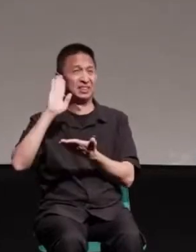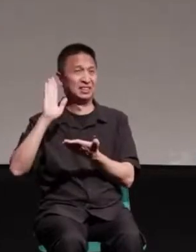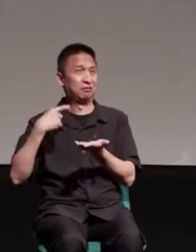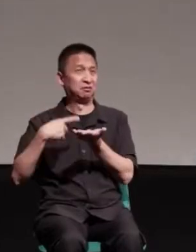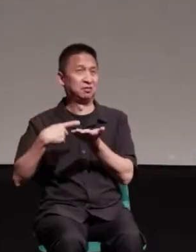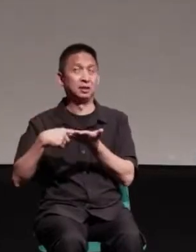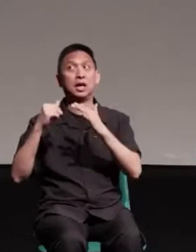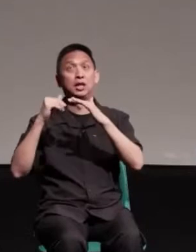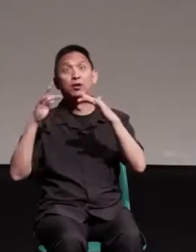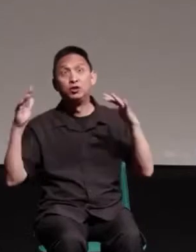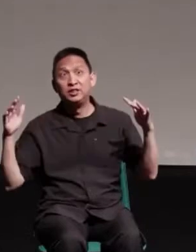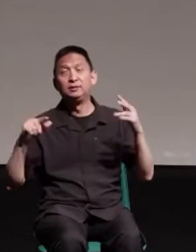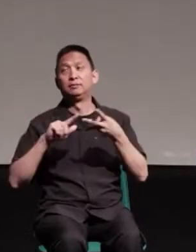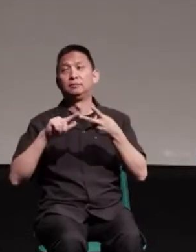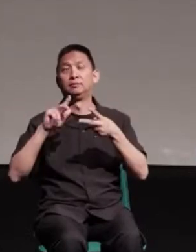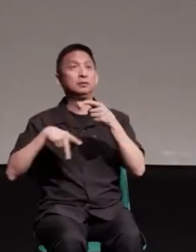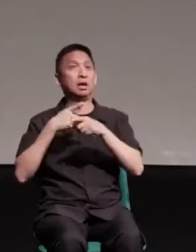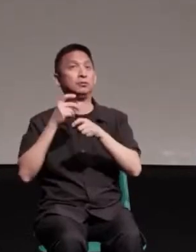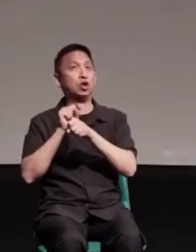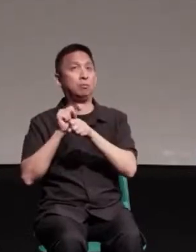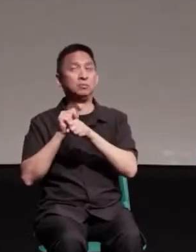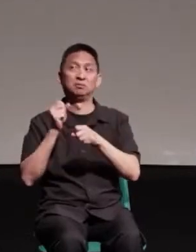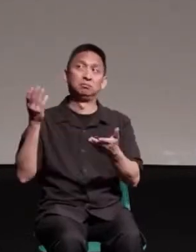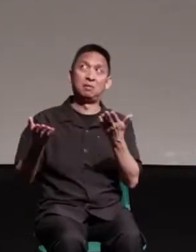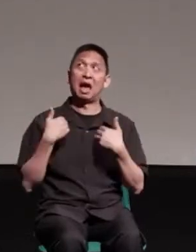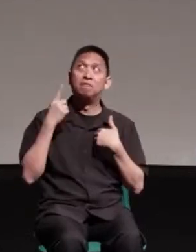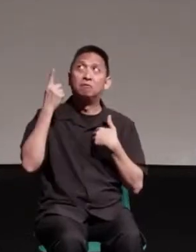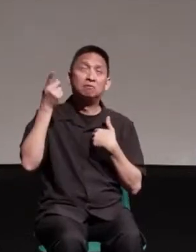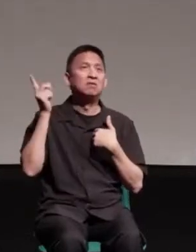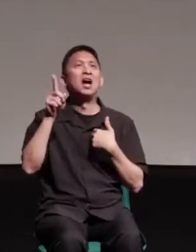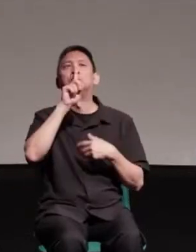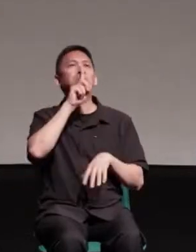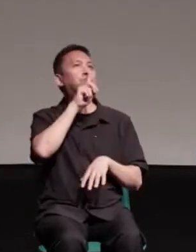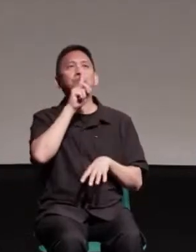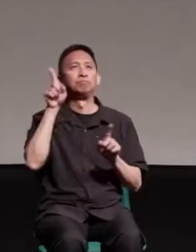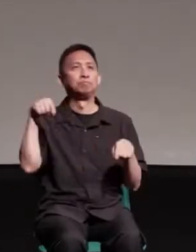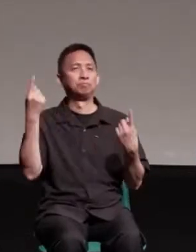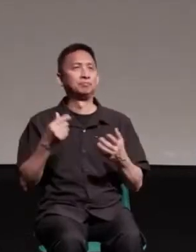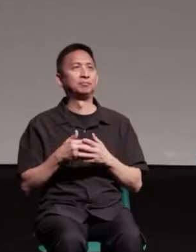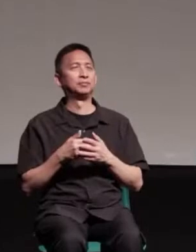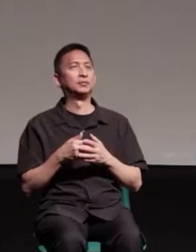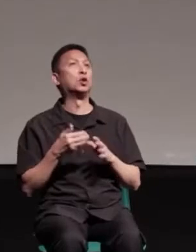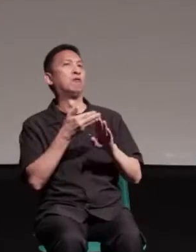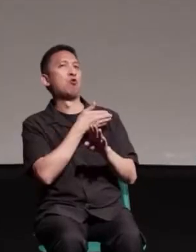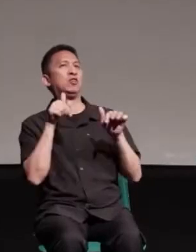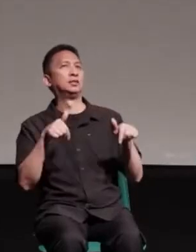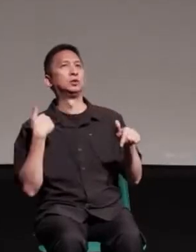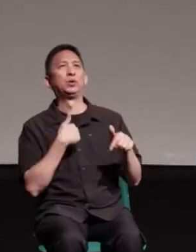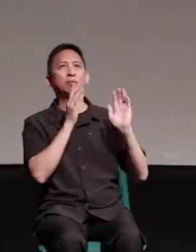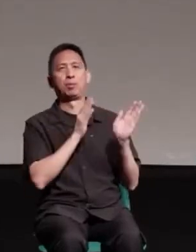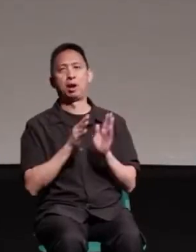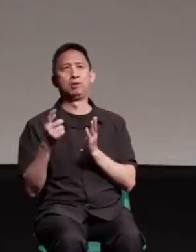and the types of jobs that might occur in public media. We had a pre-panel discussion and it was